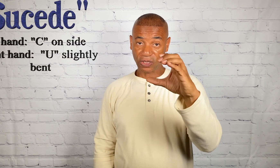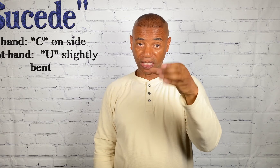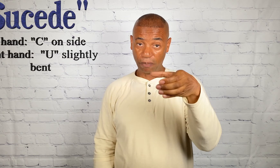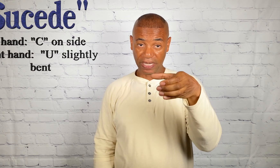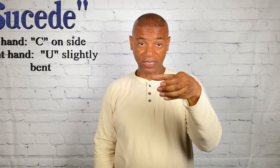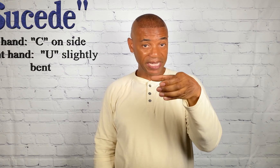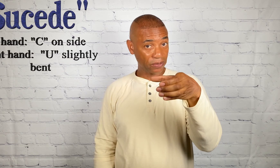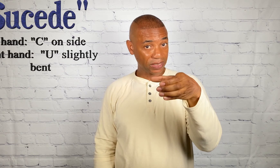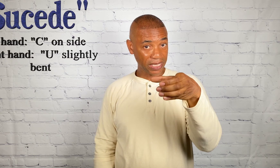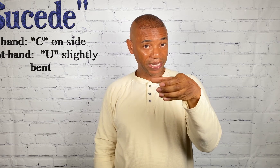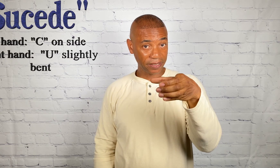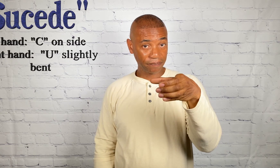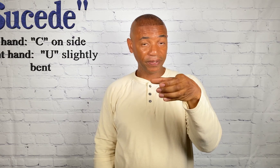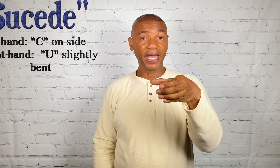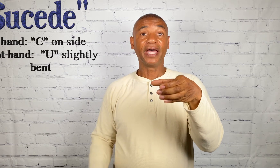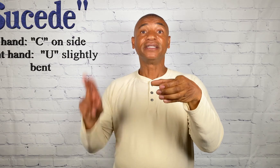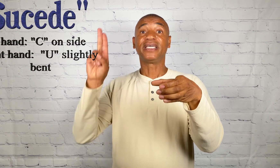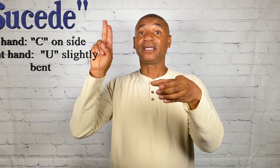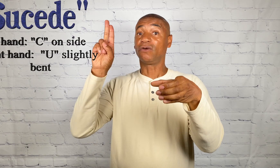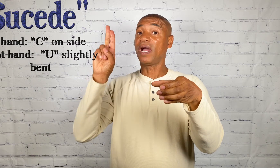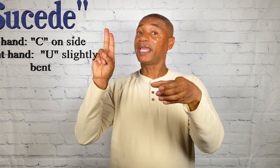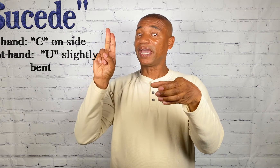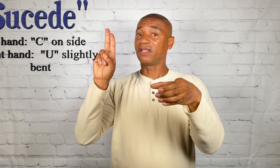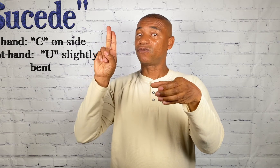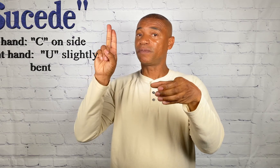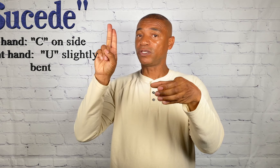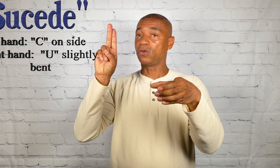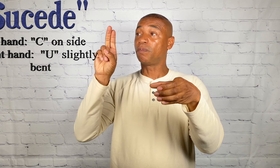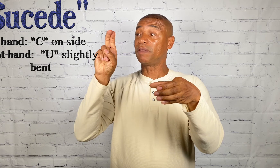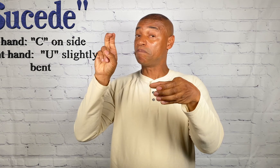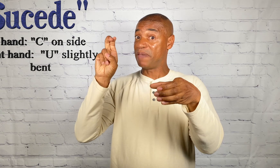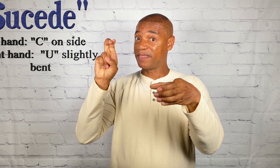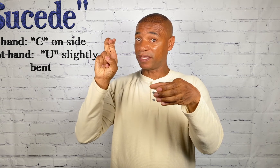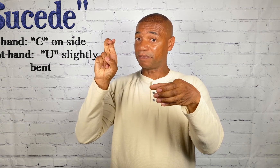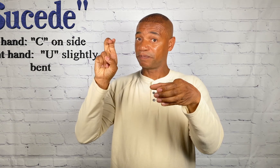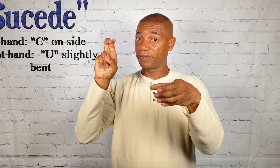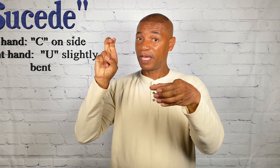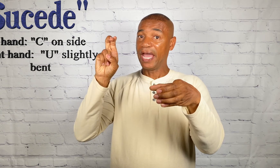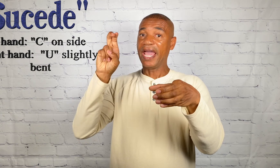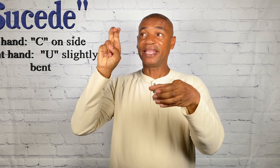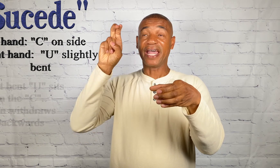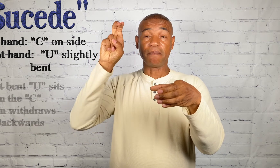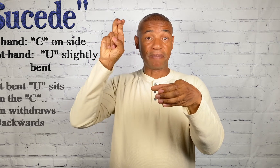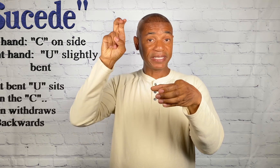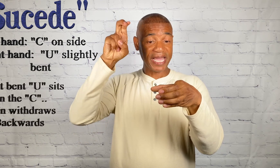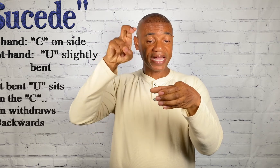C, place it down on its side, take the right hand, form a U, but bend them, and that bent hand